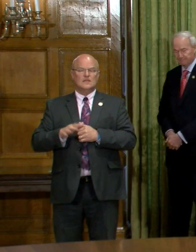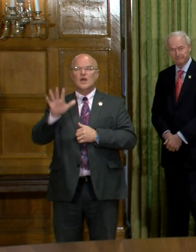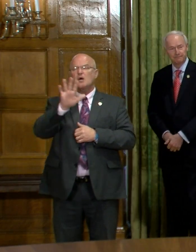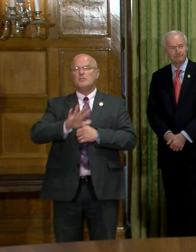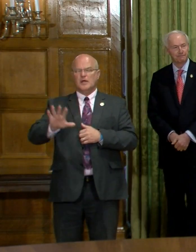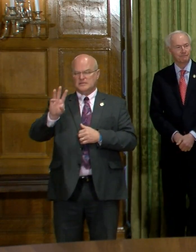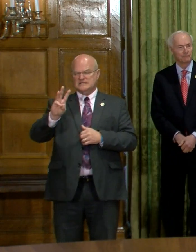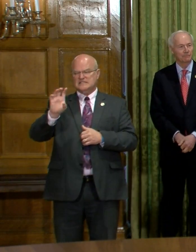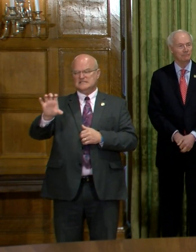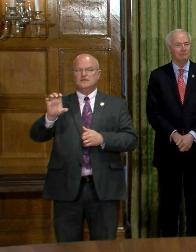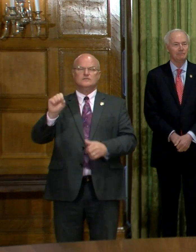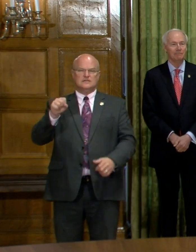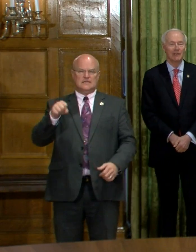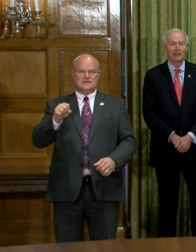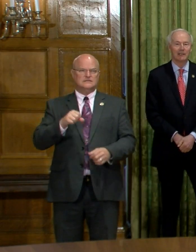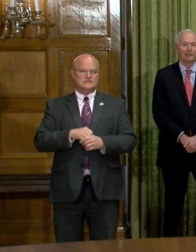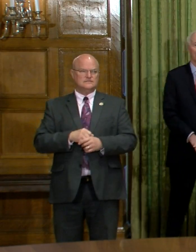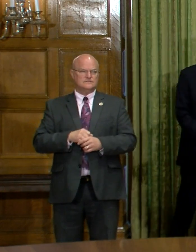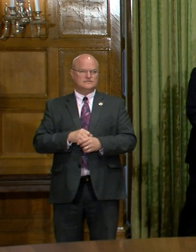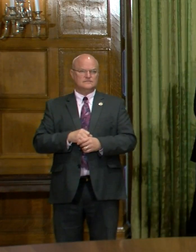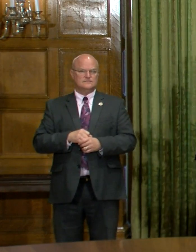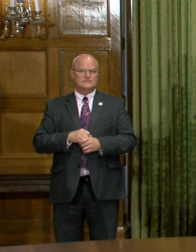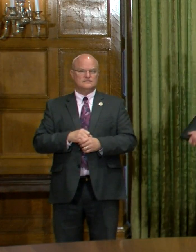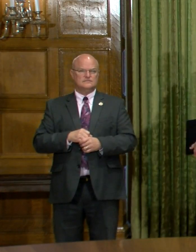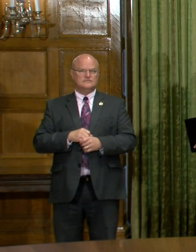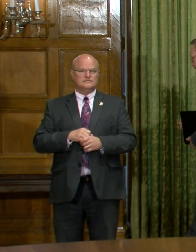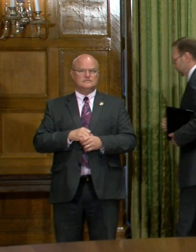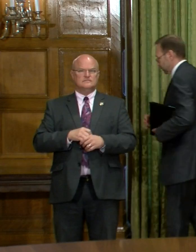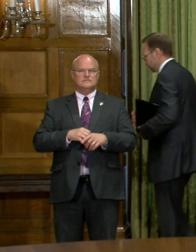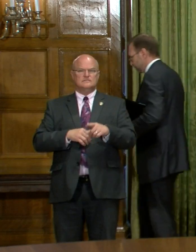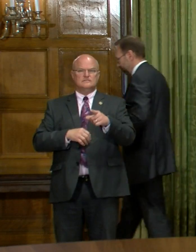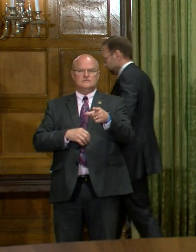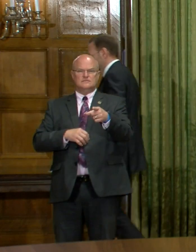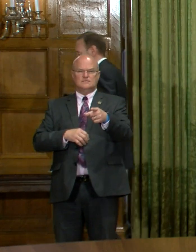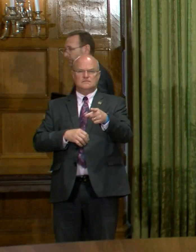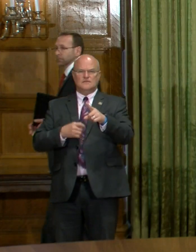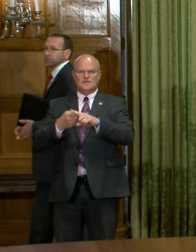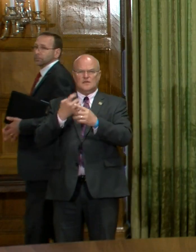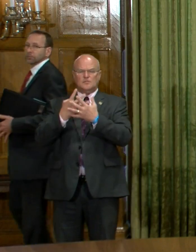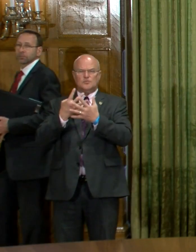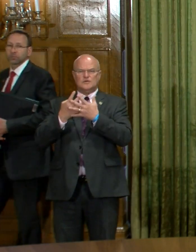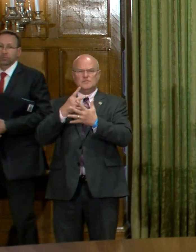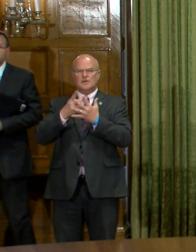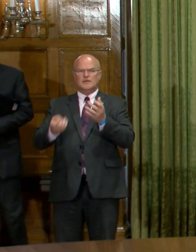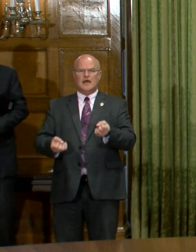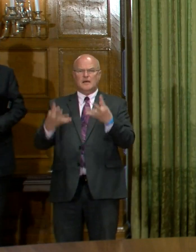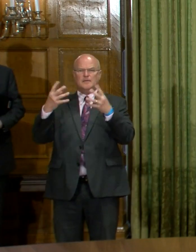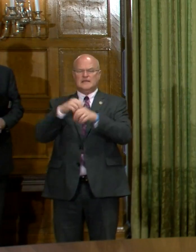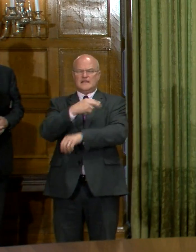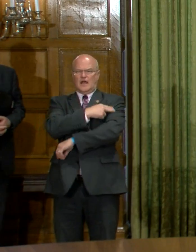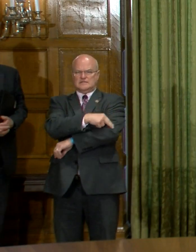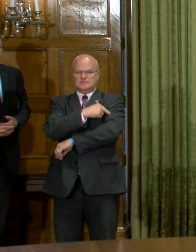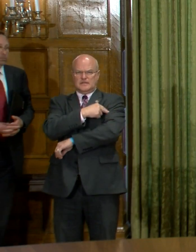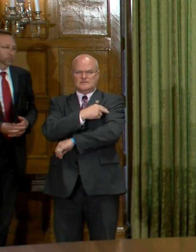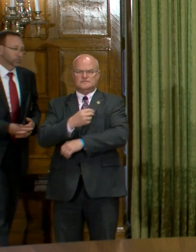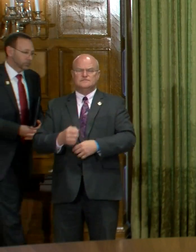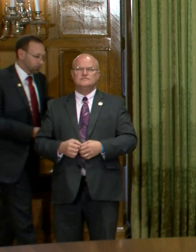Approximately 600, yes. Other questions? I guess of the prison population, how many of them are